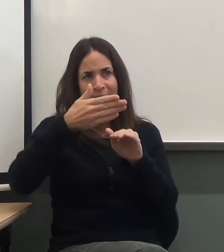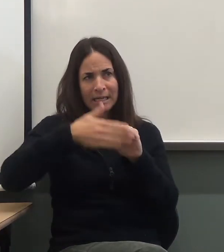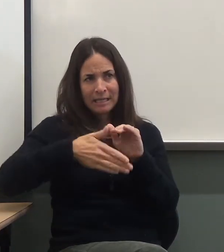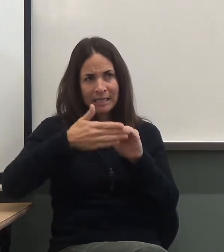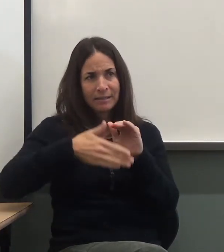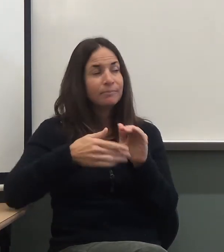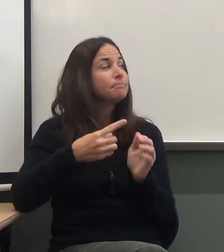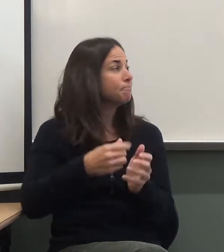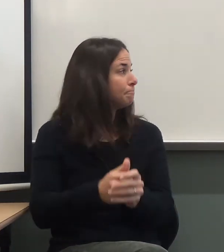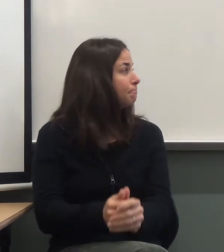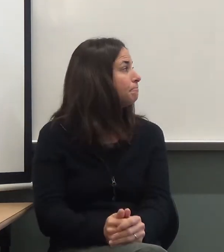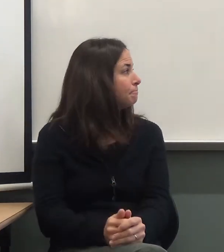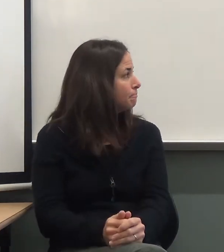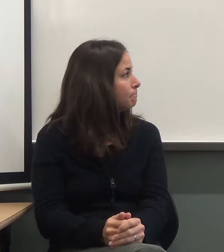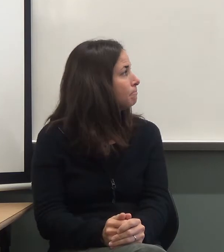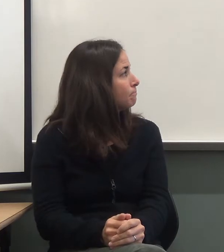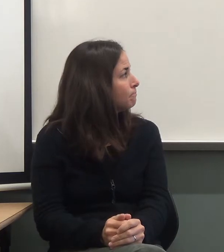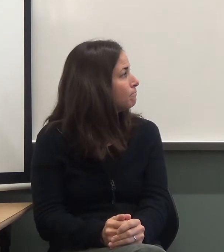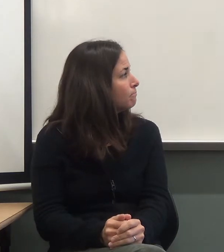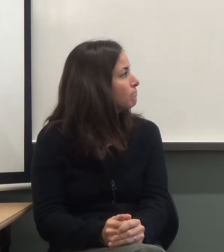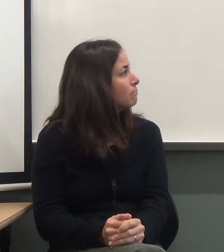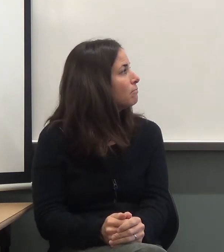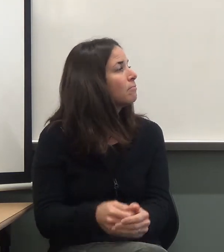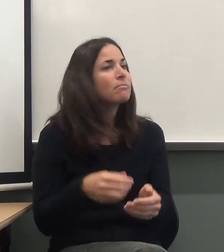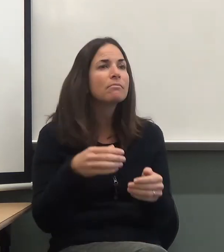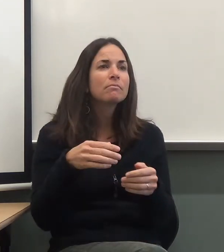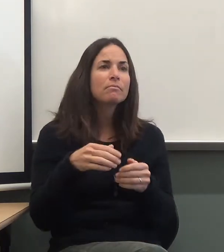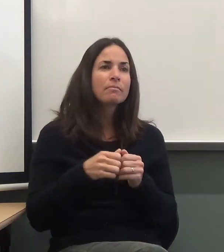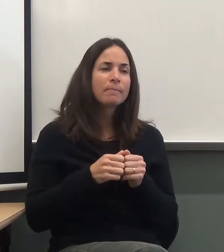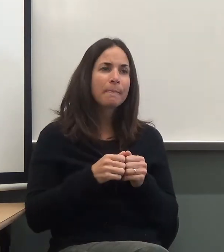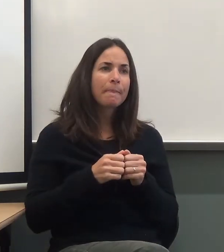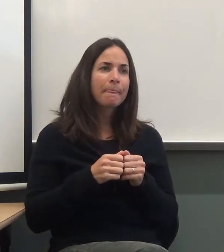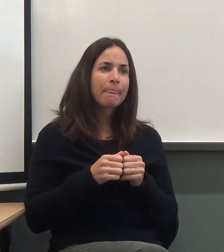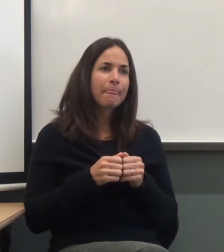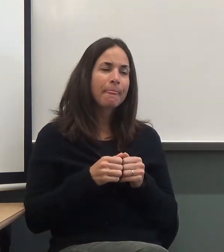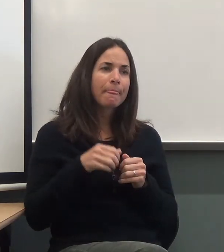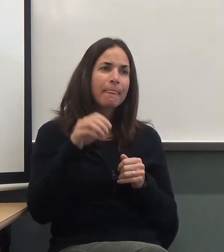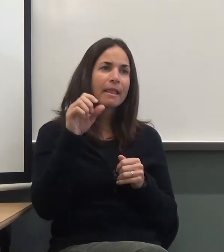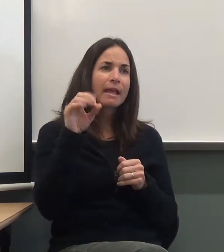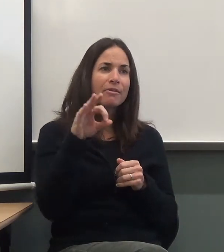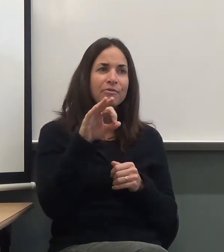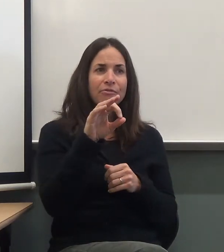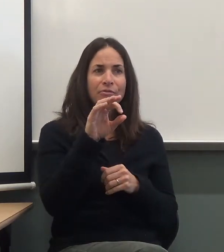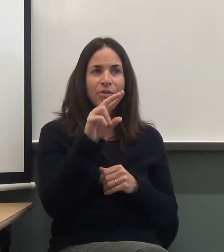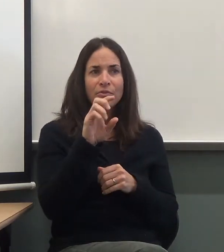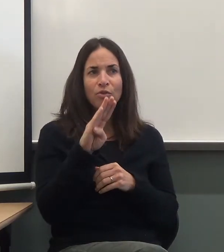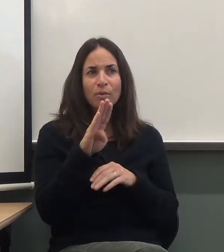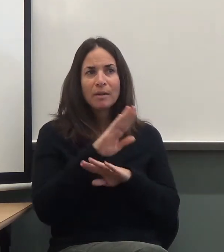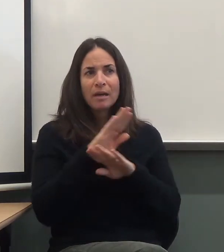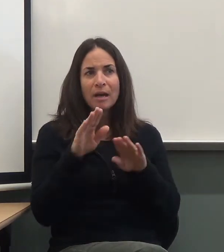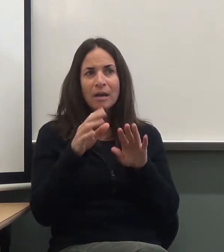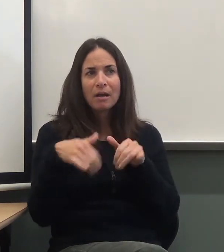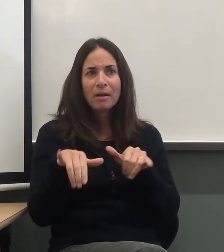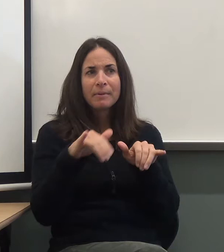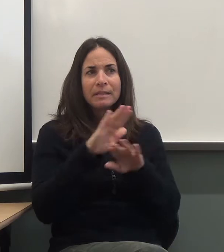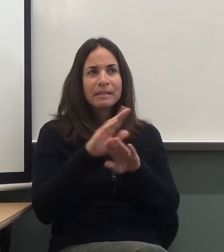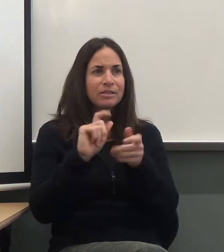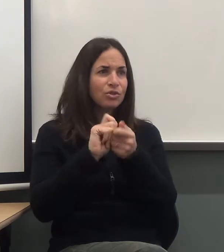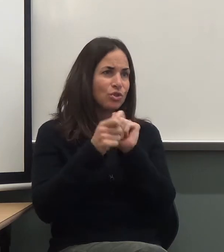Now, sometimes if a verb is not common, it doesn't change at all. Is that correct? The word